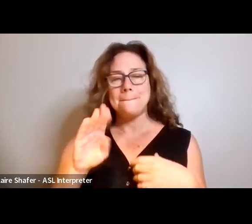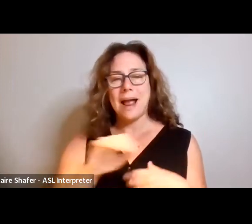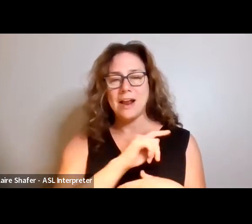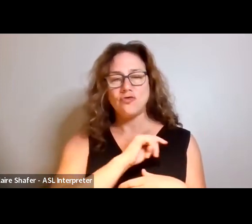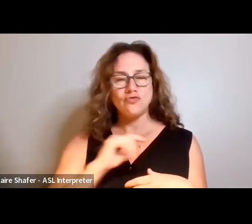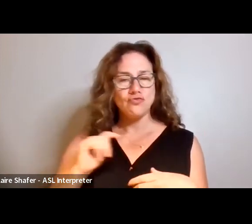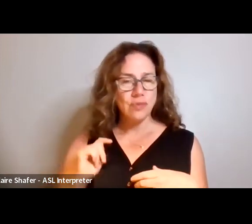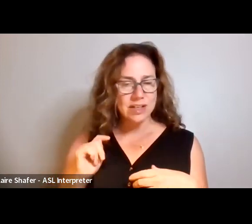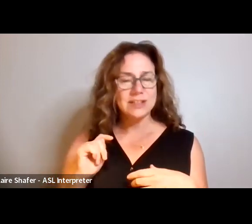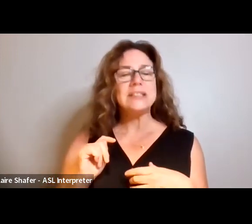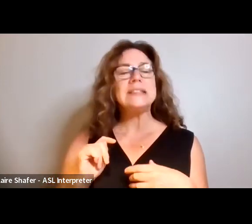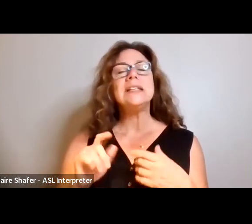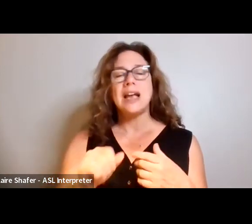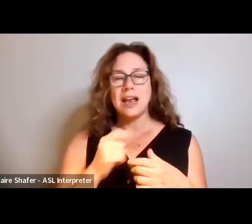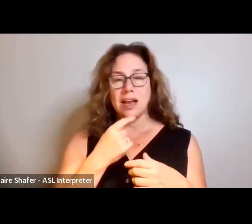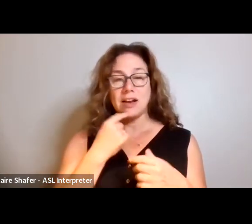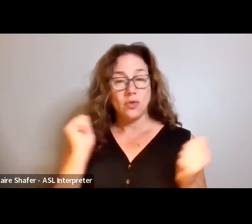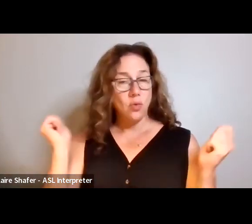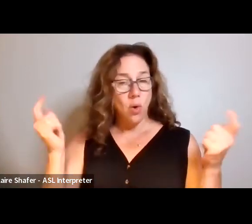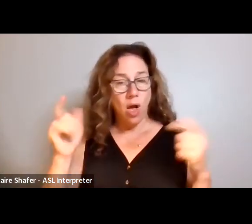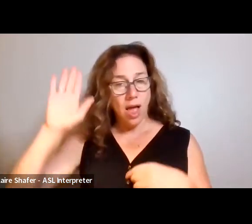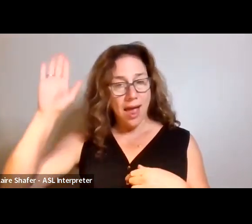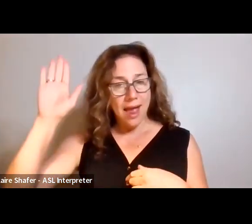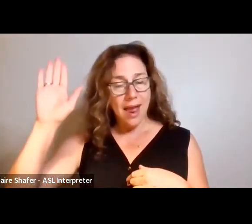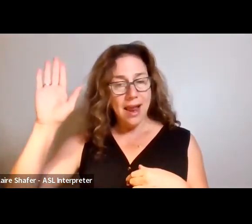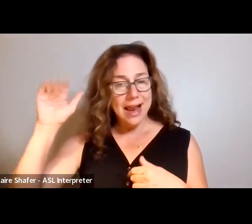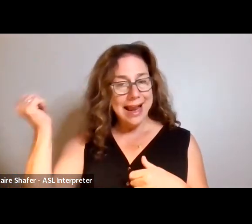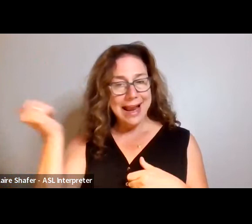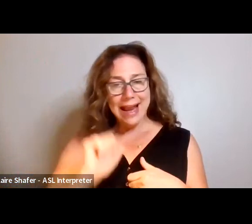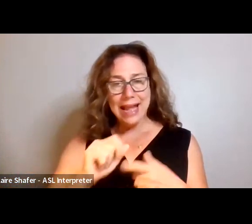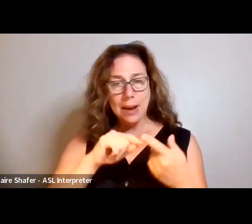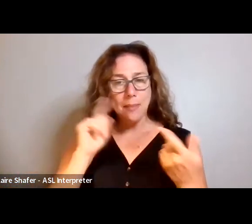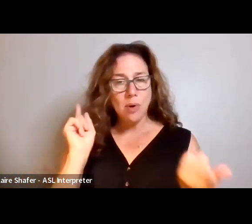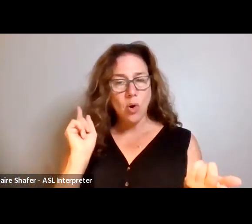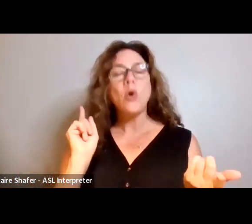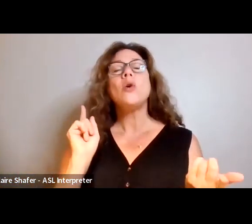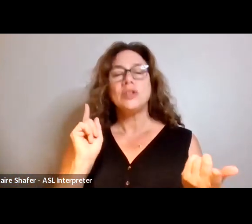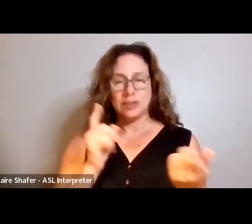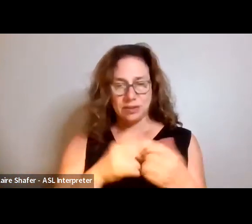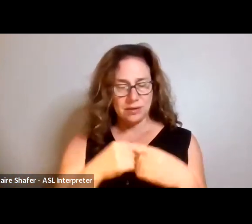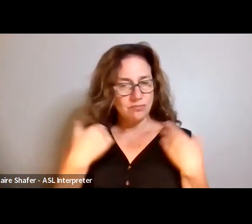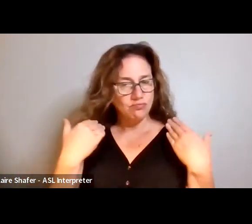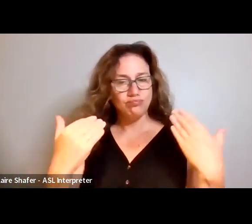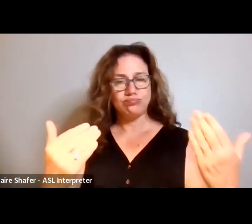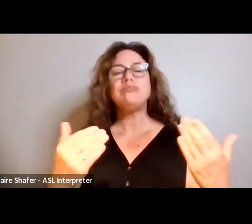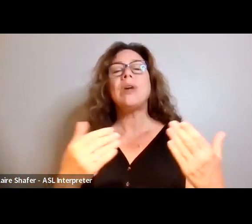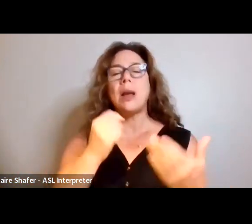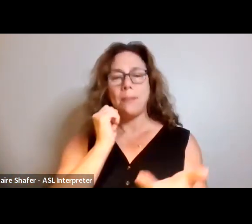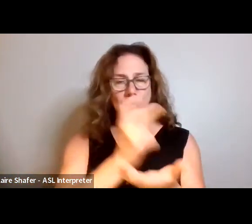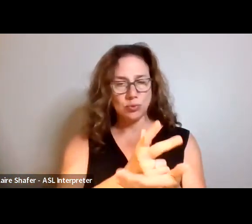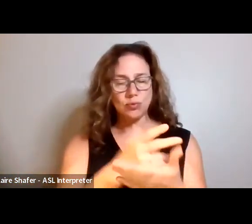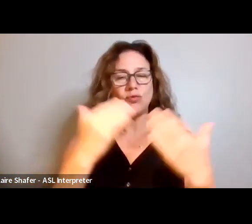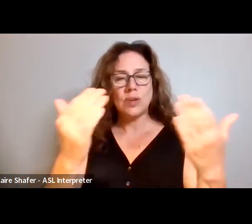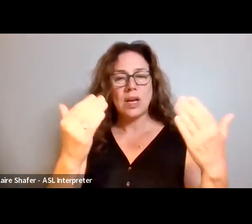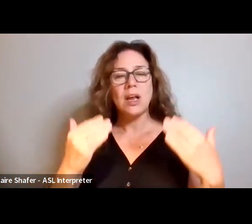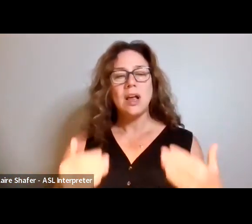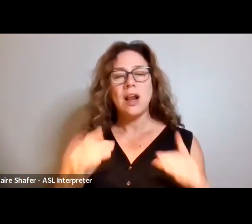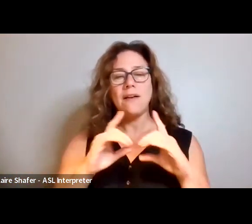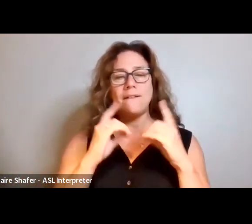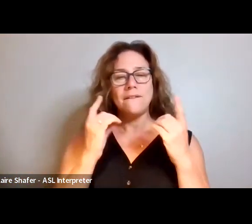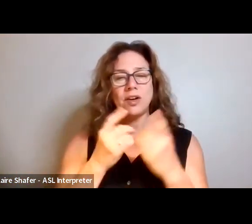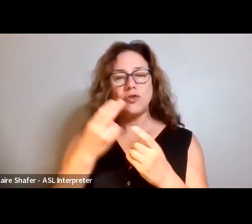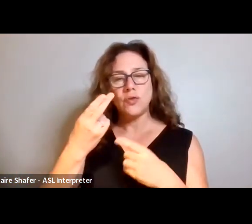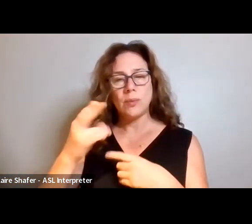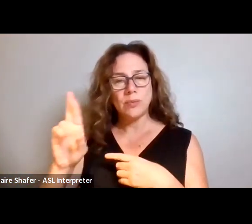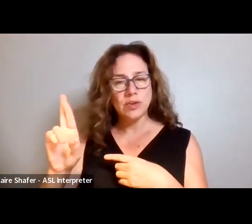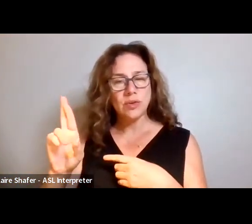aye. Aye. Any opposed? Hearing none, motion carried 5-0. Okay, moving on to the Division of Human Resources, and I'm going to turn